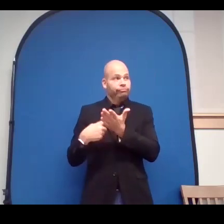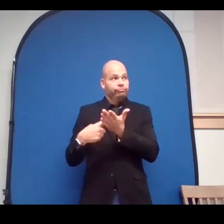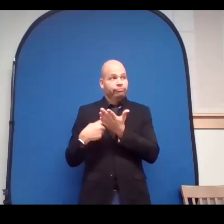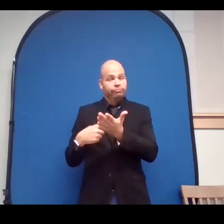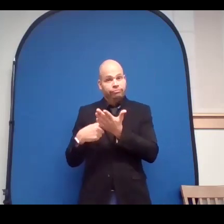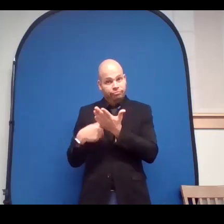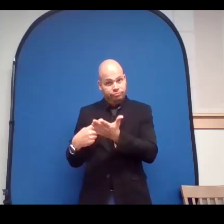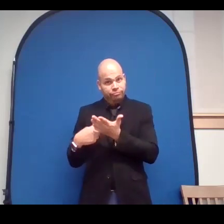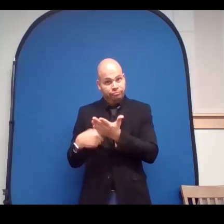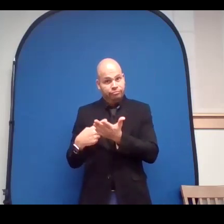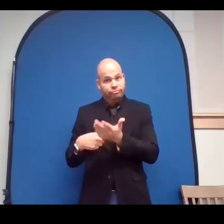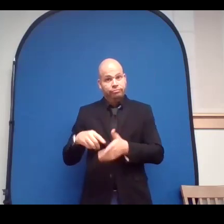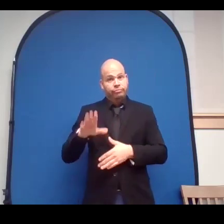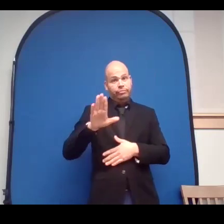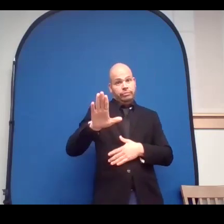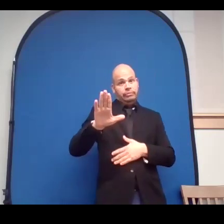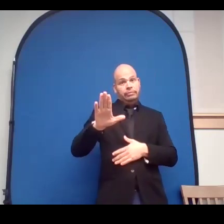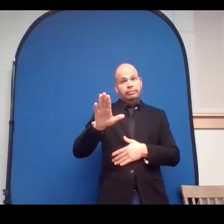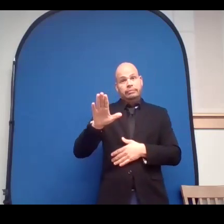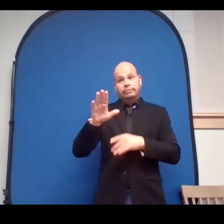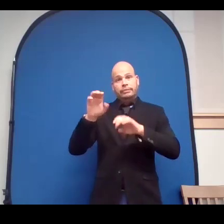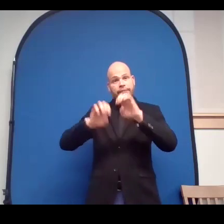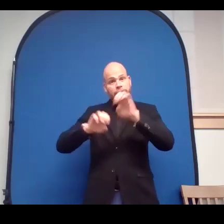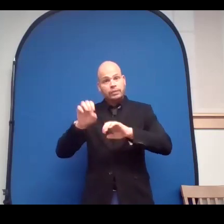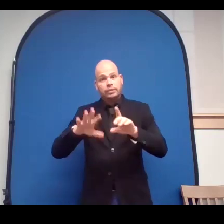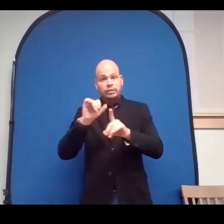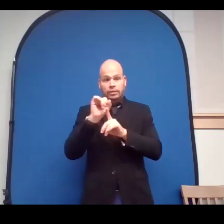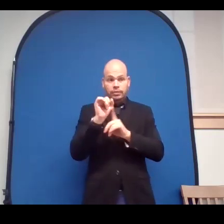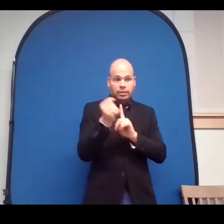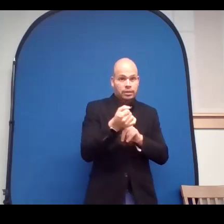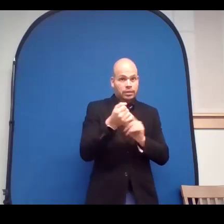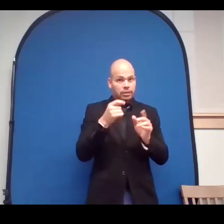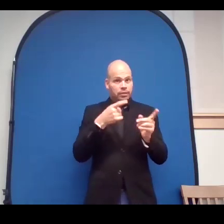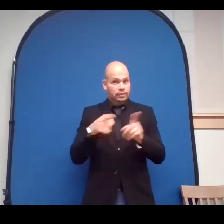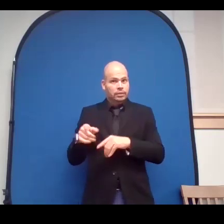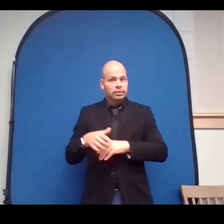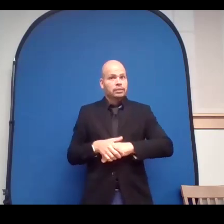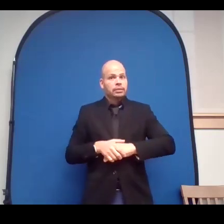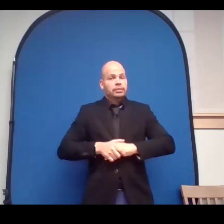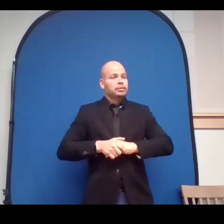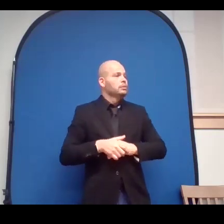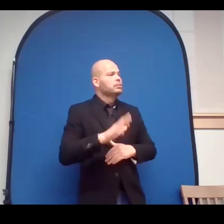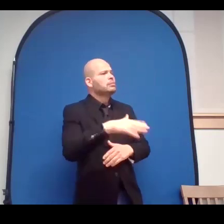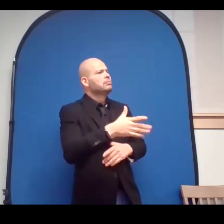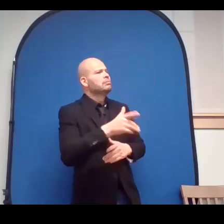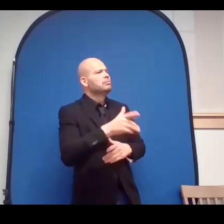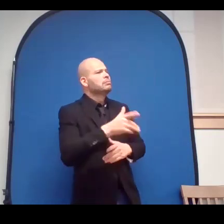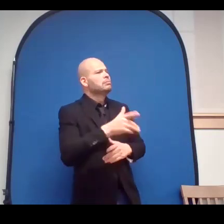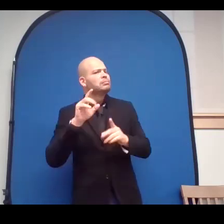his eval and the incident with me, sir. What did he tell you about his evaluation? He stated that he was glad that he was there.